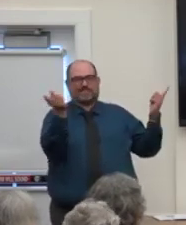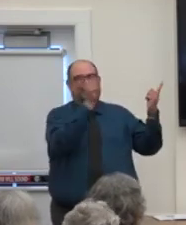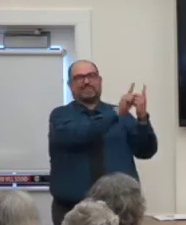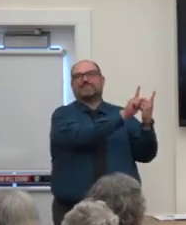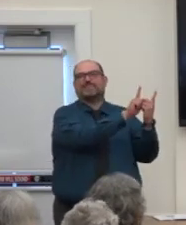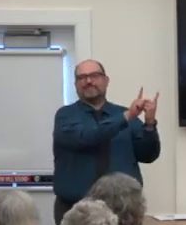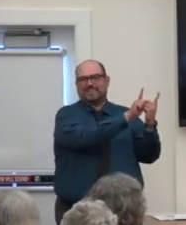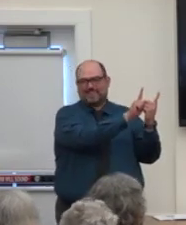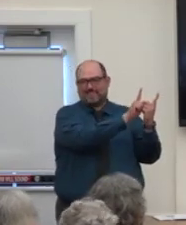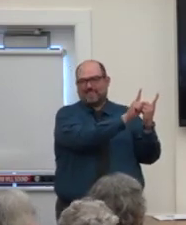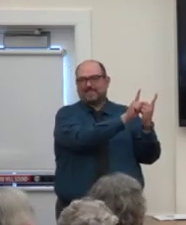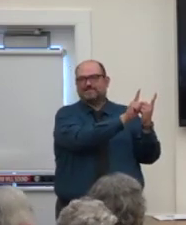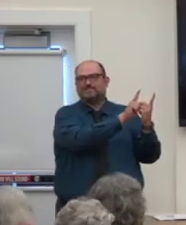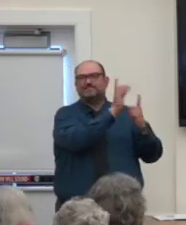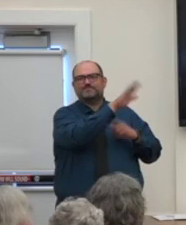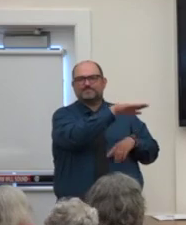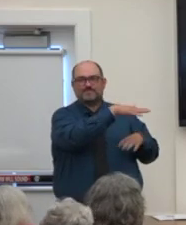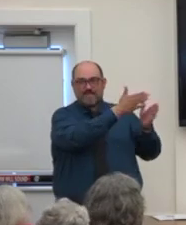"Are you married?"